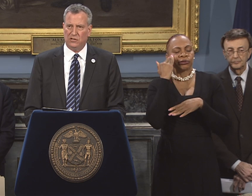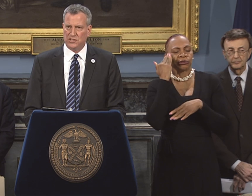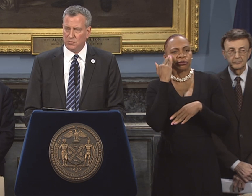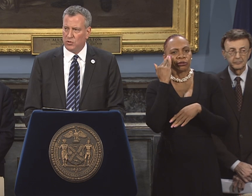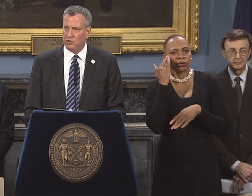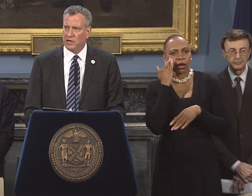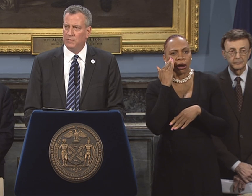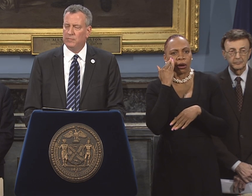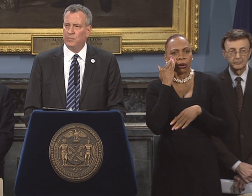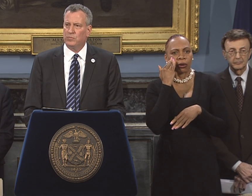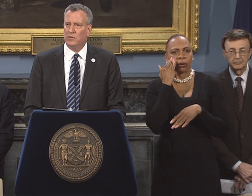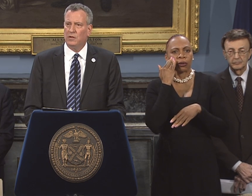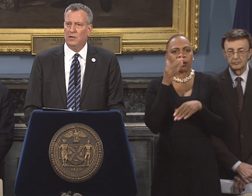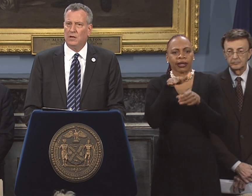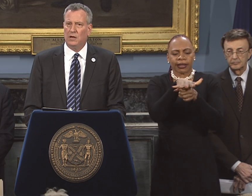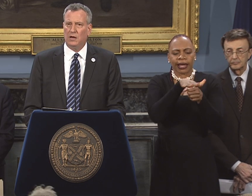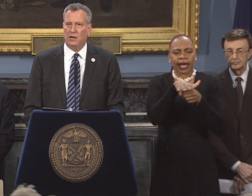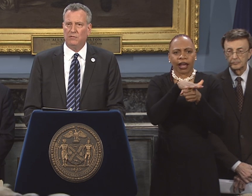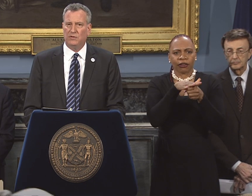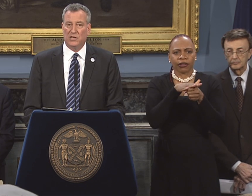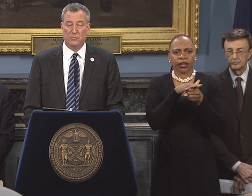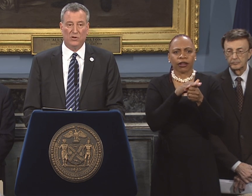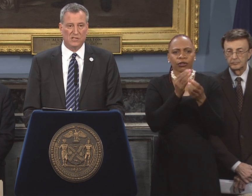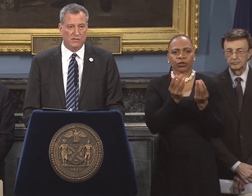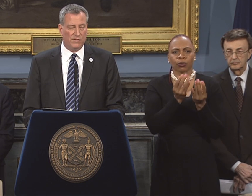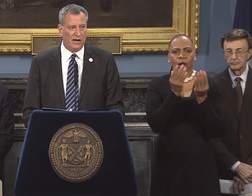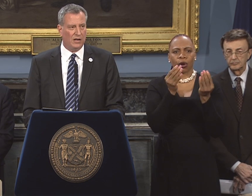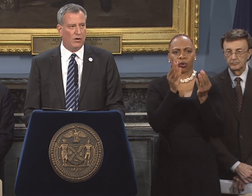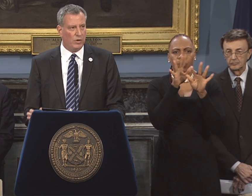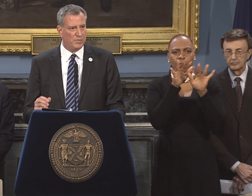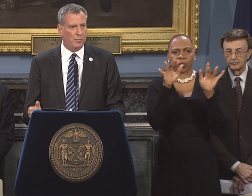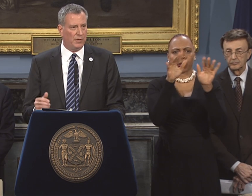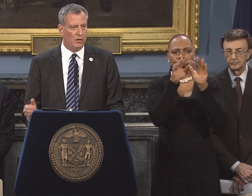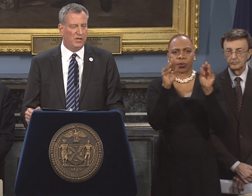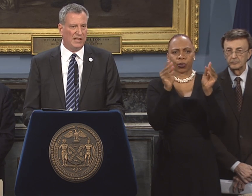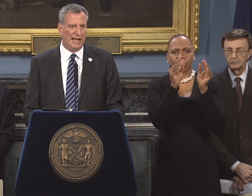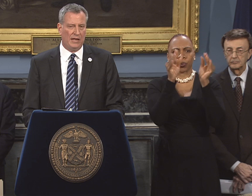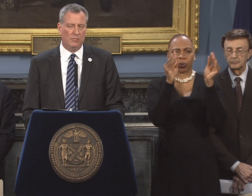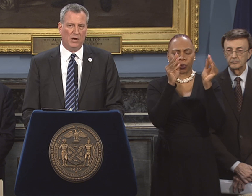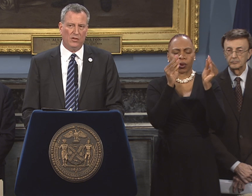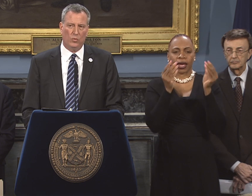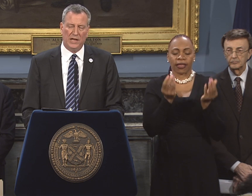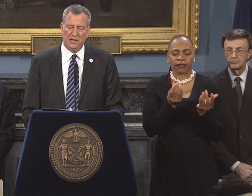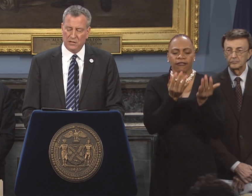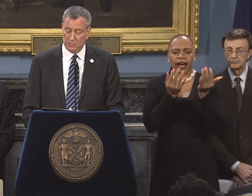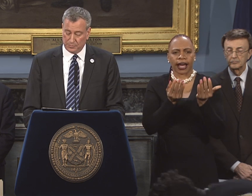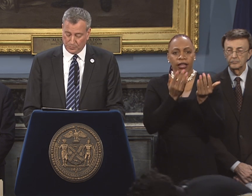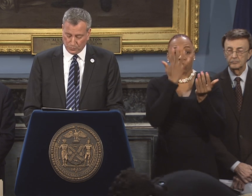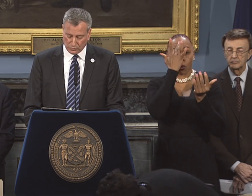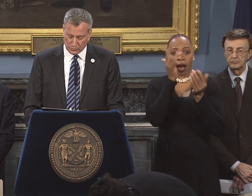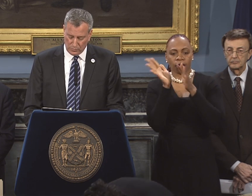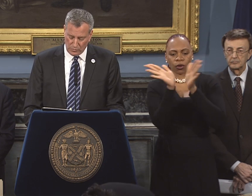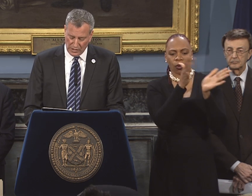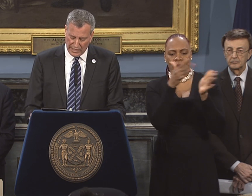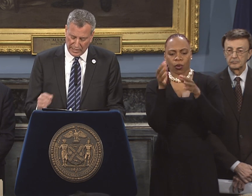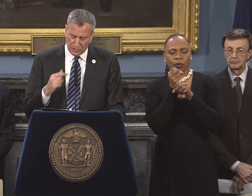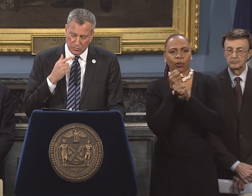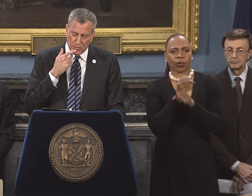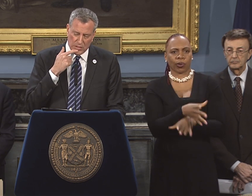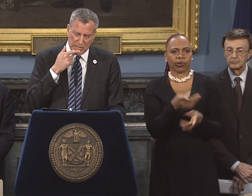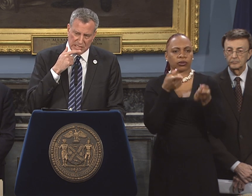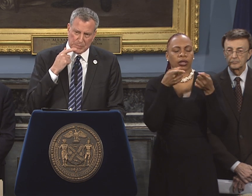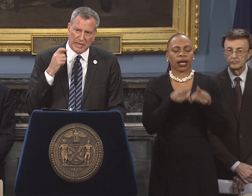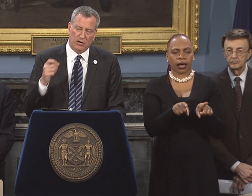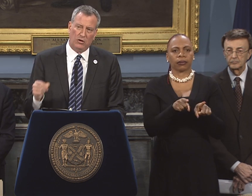wreckage is still smoldering. Various points, the fire got whipped up a little bit again by the wind.